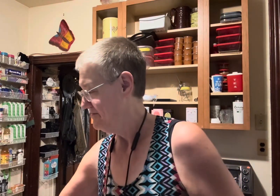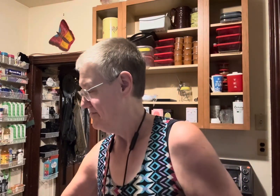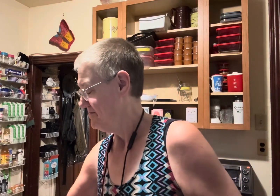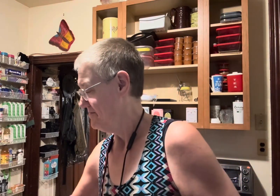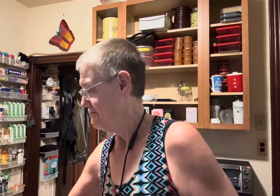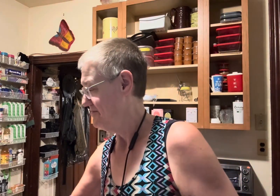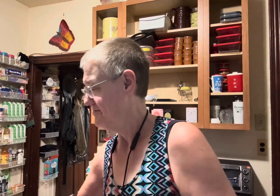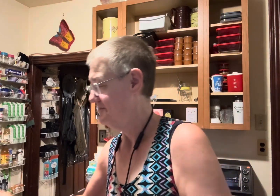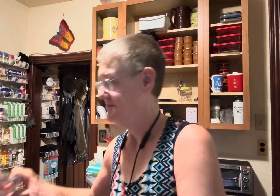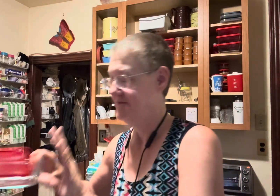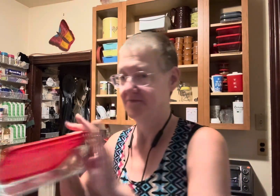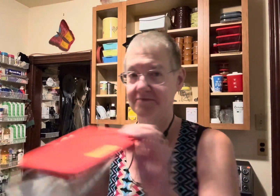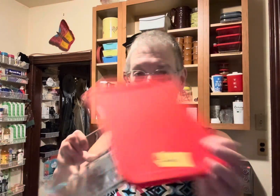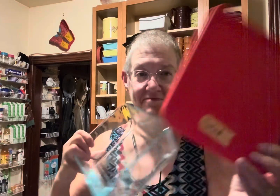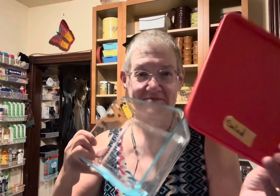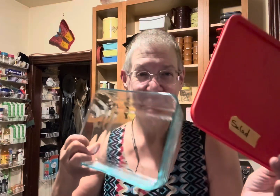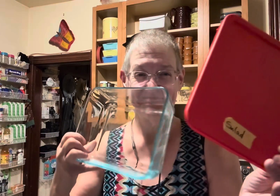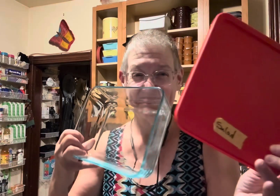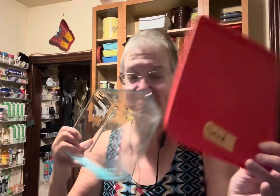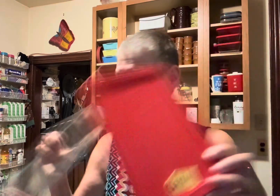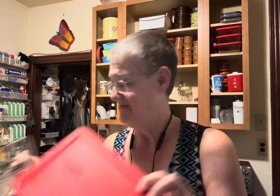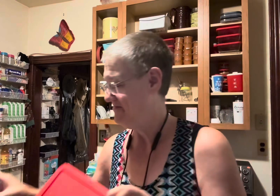do need to make his salad,